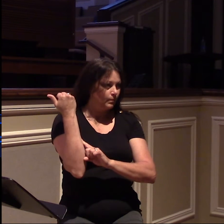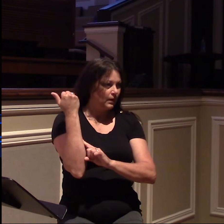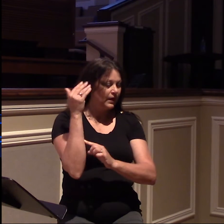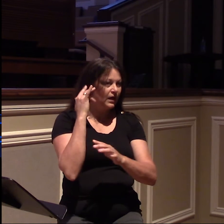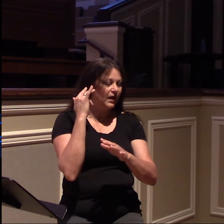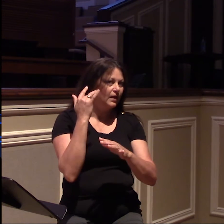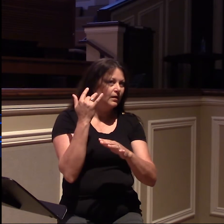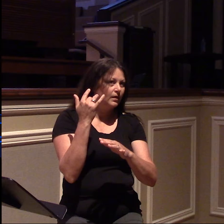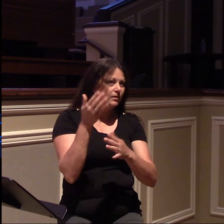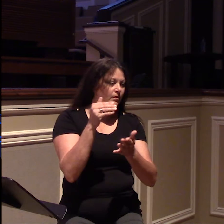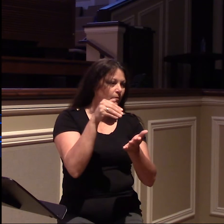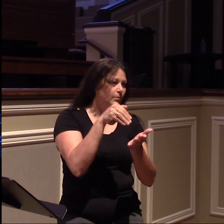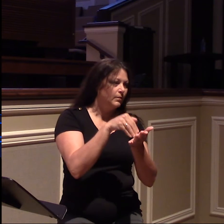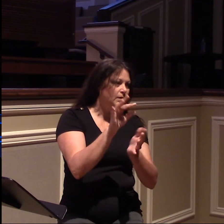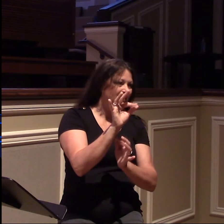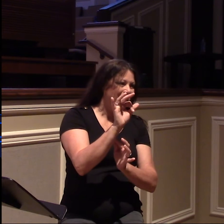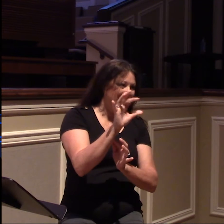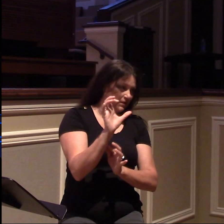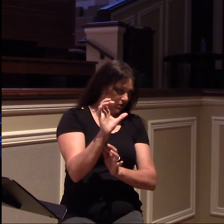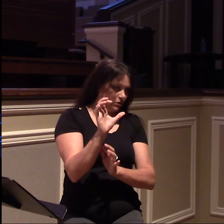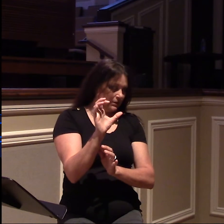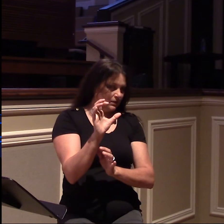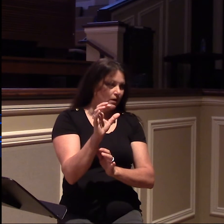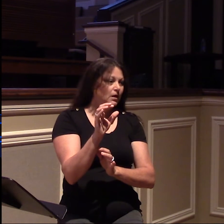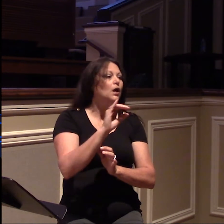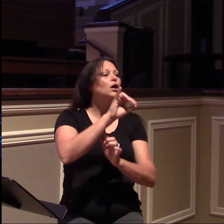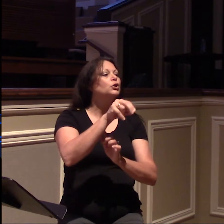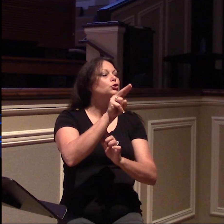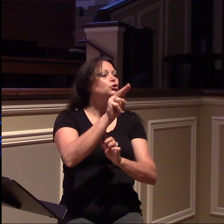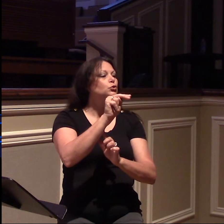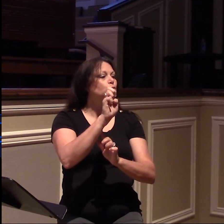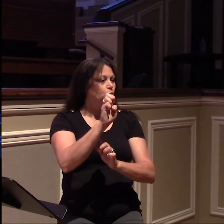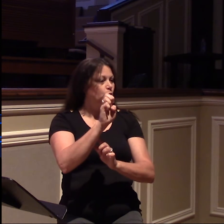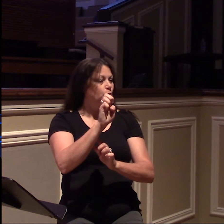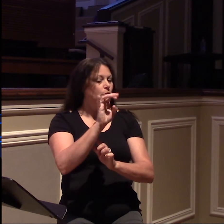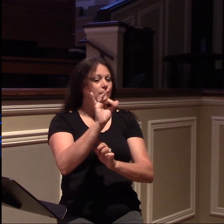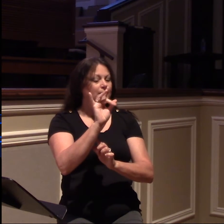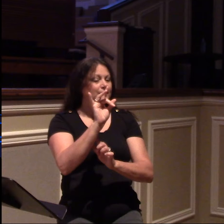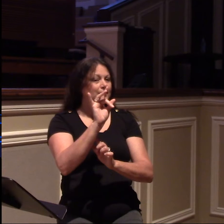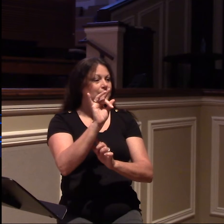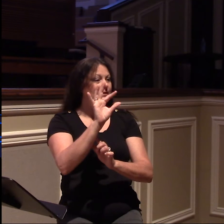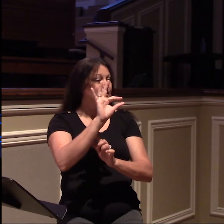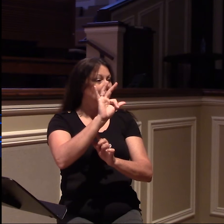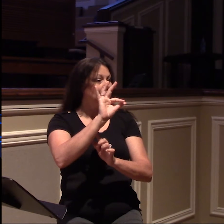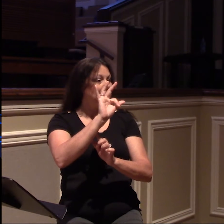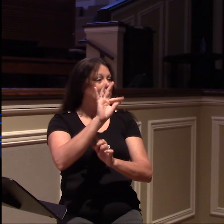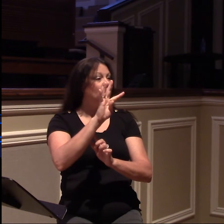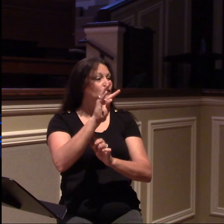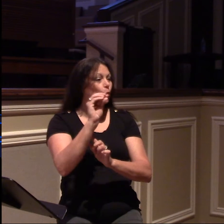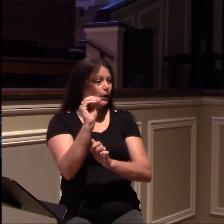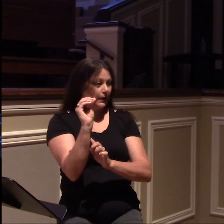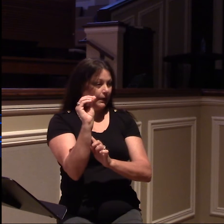the Finest Hour speech. On June 18th, 1940, the circumstances